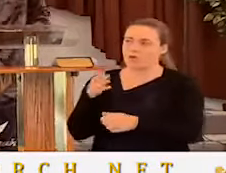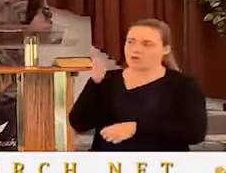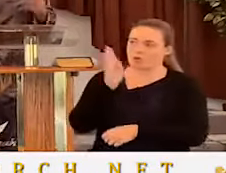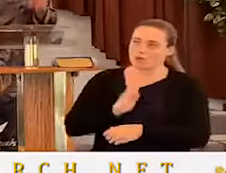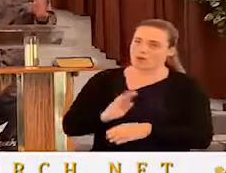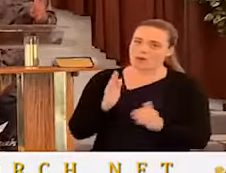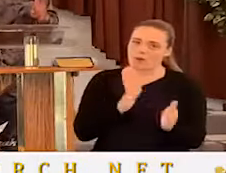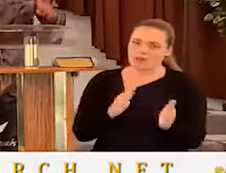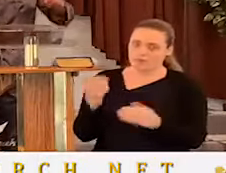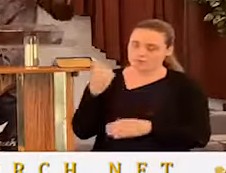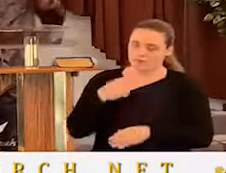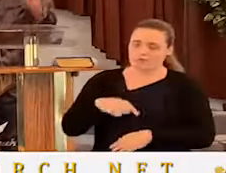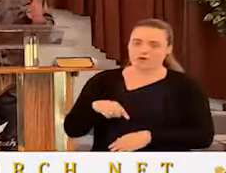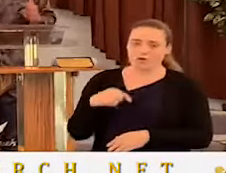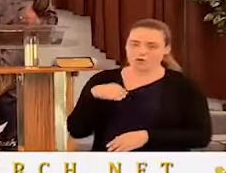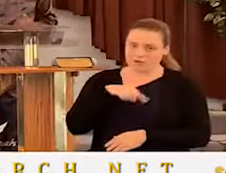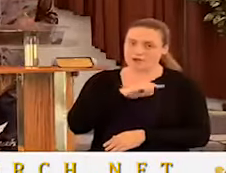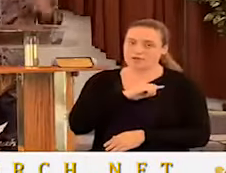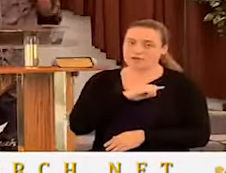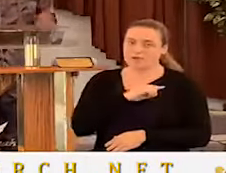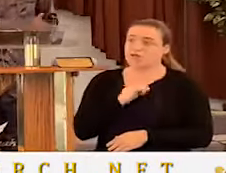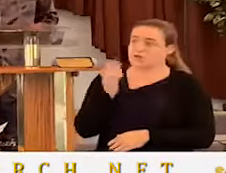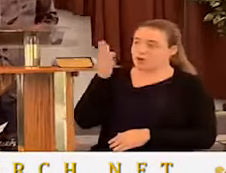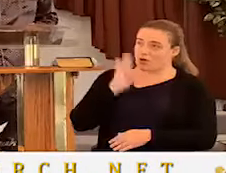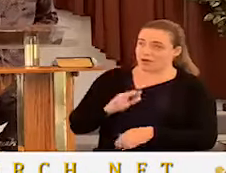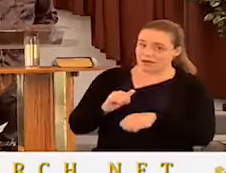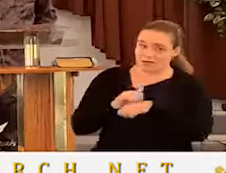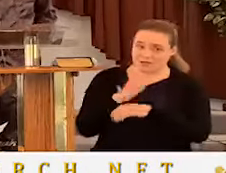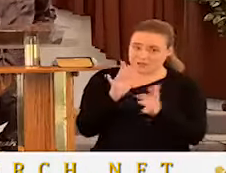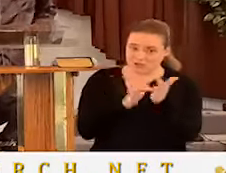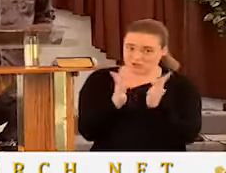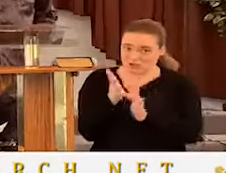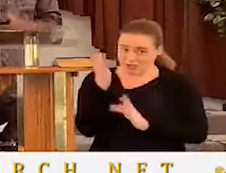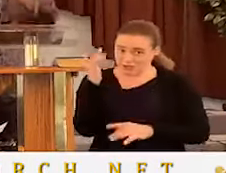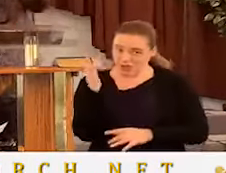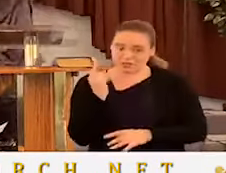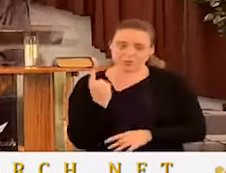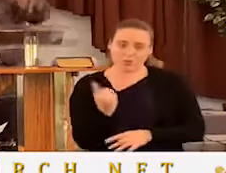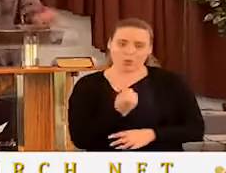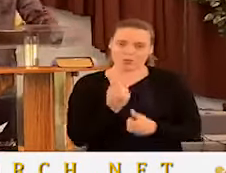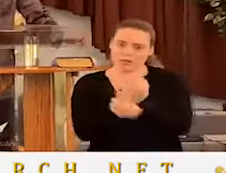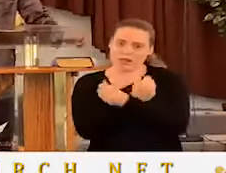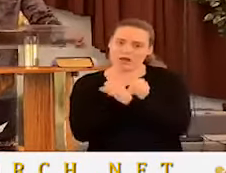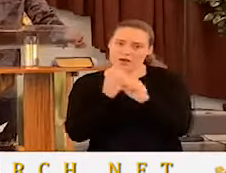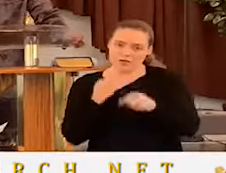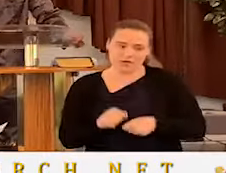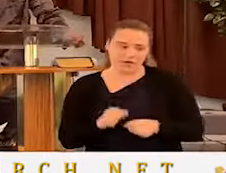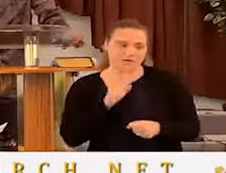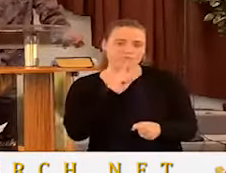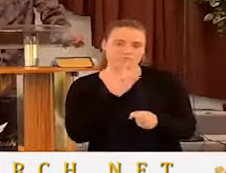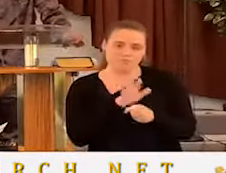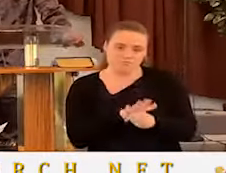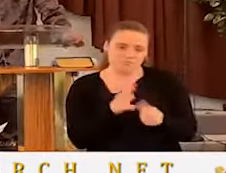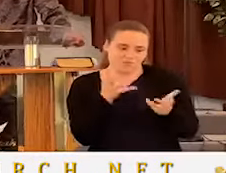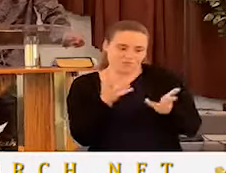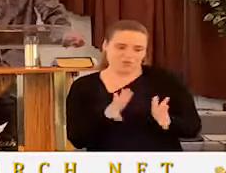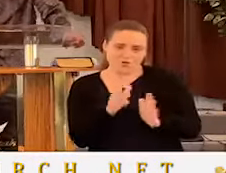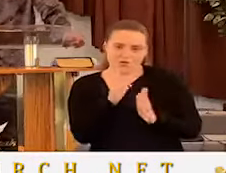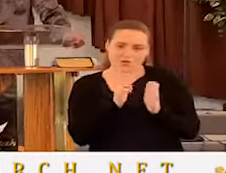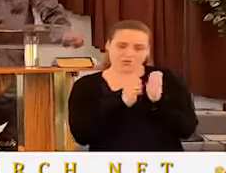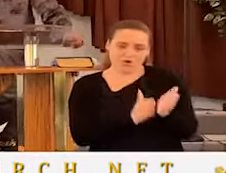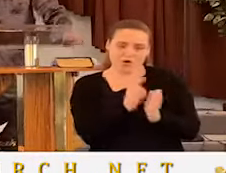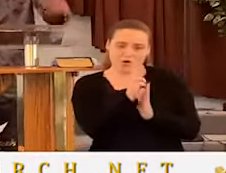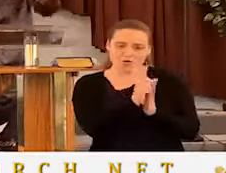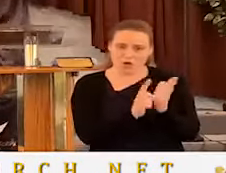Jesus, and only love fulfills the law. Oh, I wish you would type that right now. Only love fulfills the